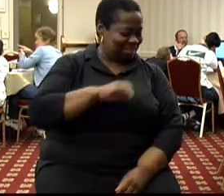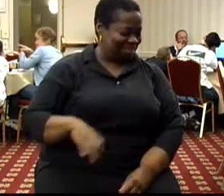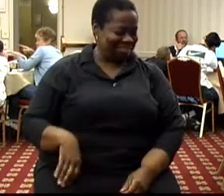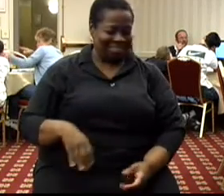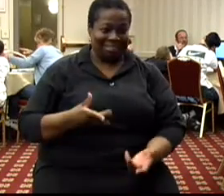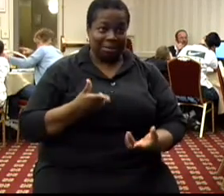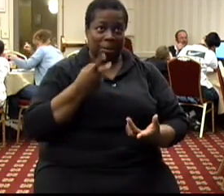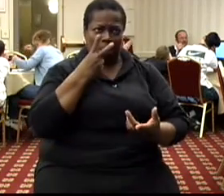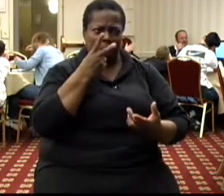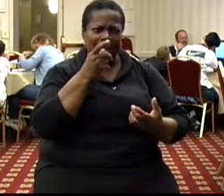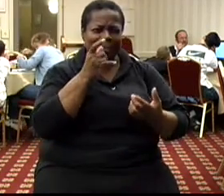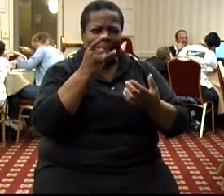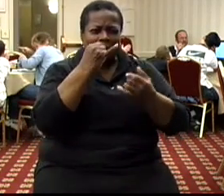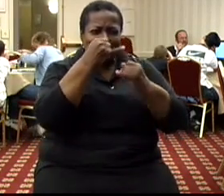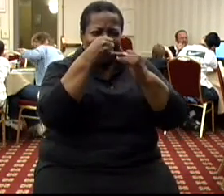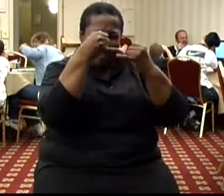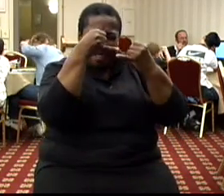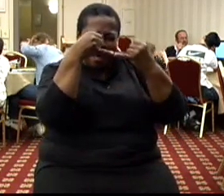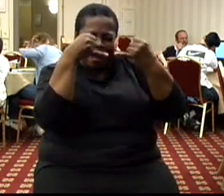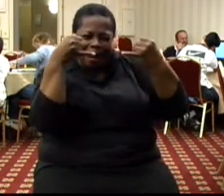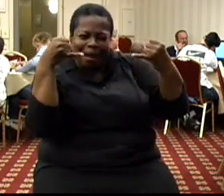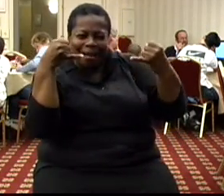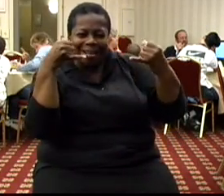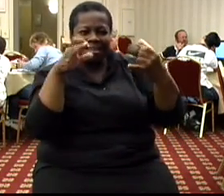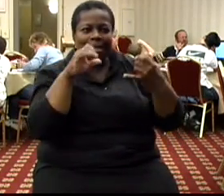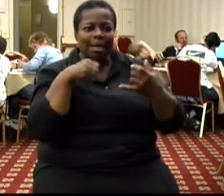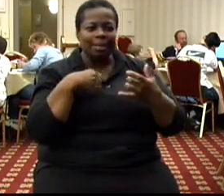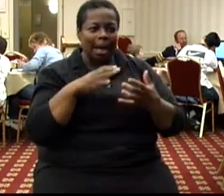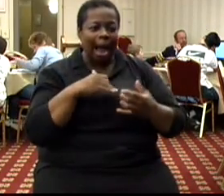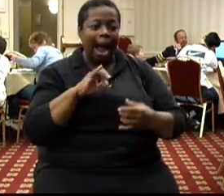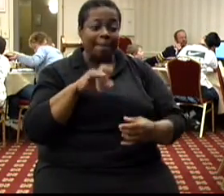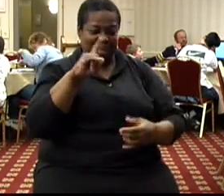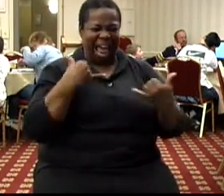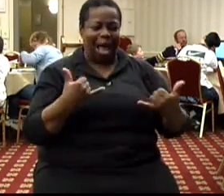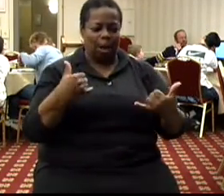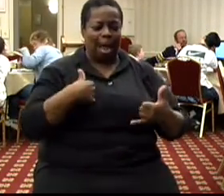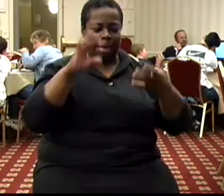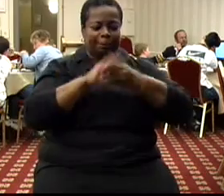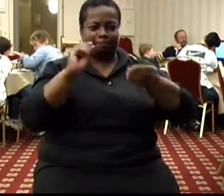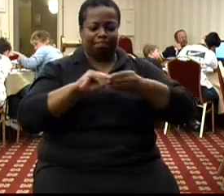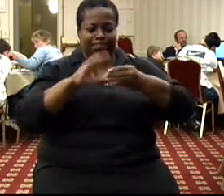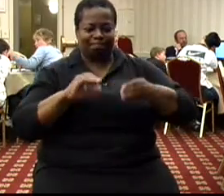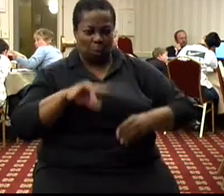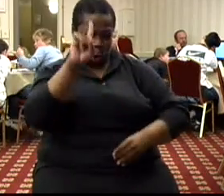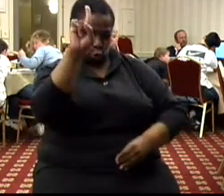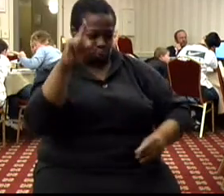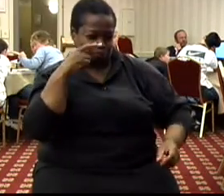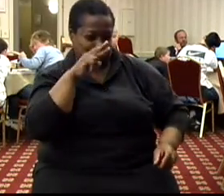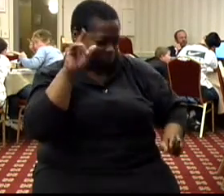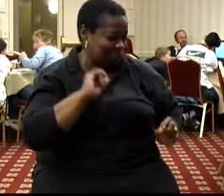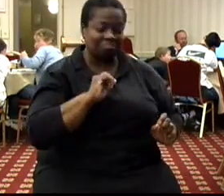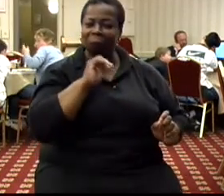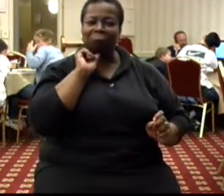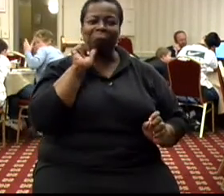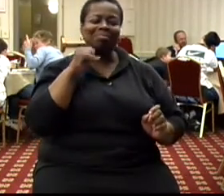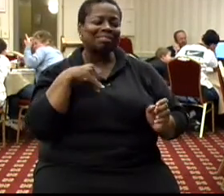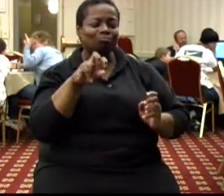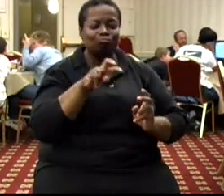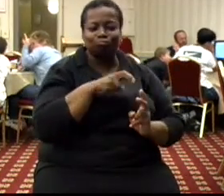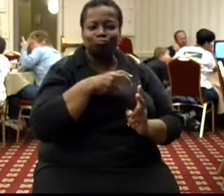then a narrator. There's a fine line that needs to be worn. You don't say, "Okay, now I'm being the narrator. Let's watch." I move smoothly